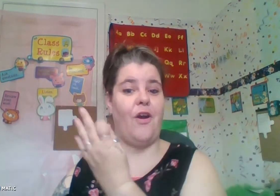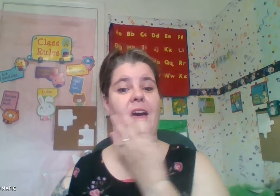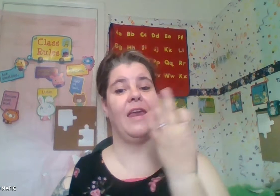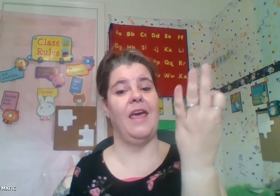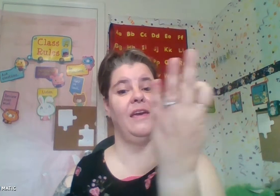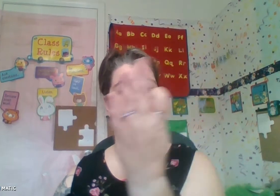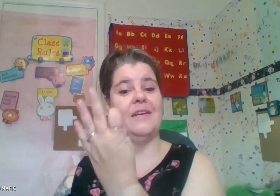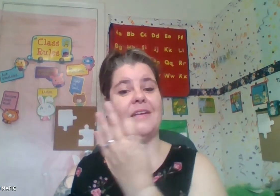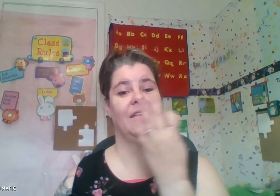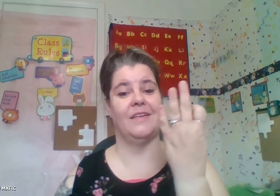Friday,